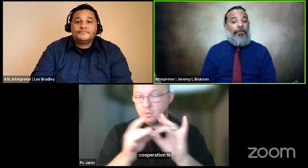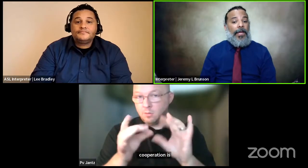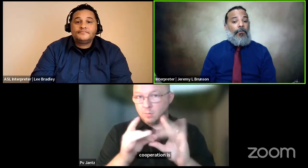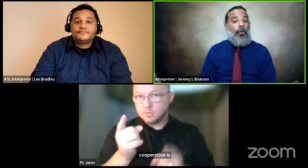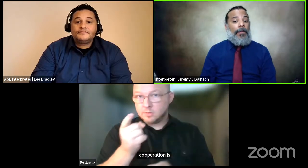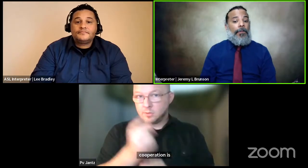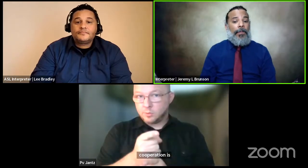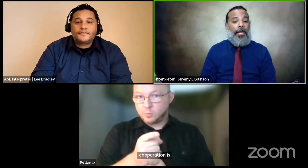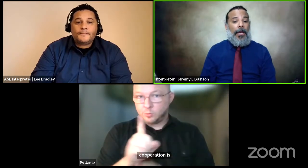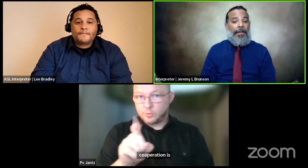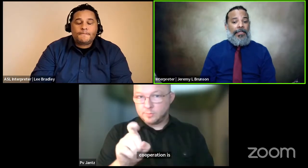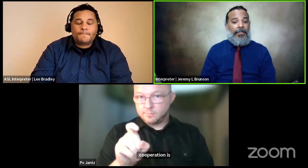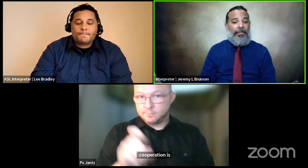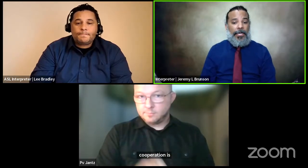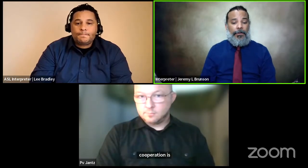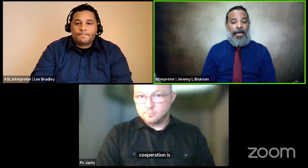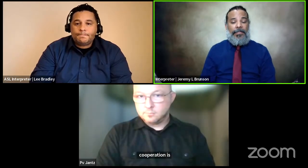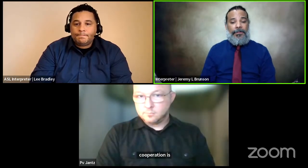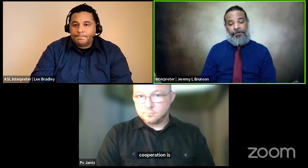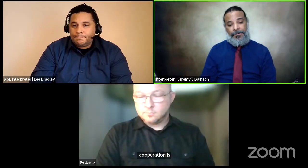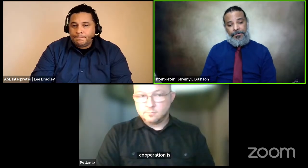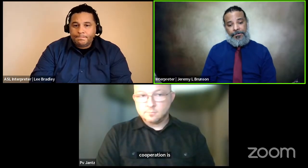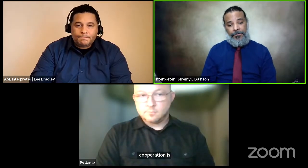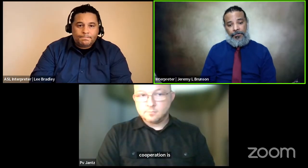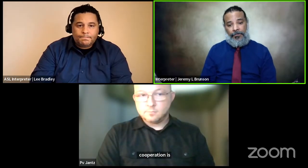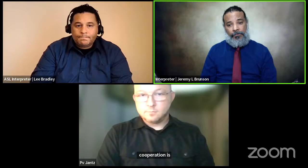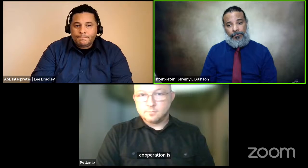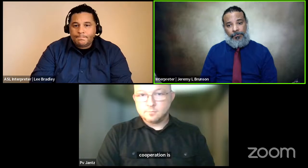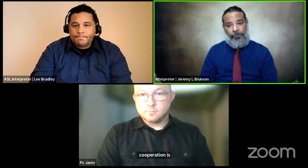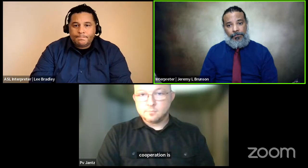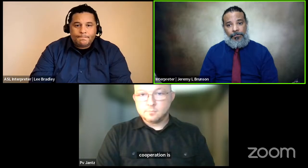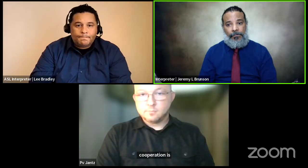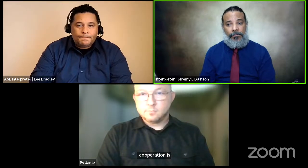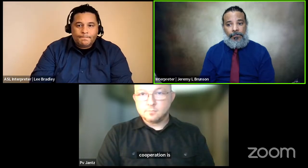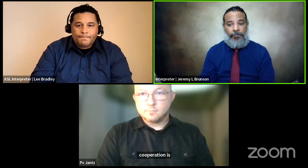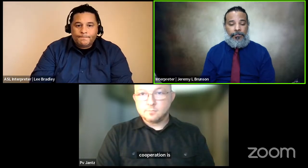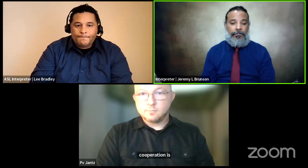I believe we have one public comment. Is that correct?